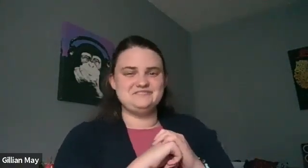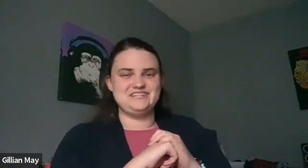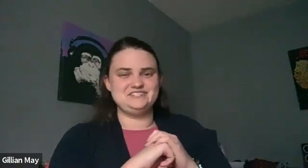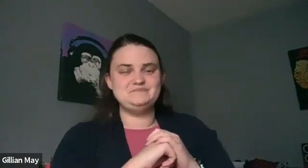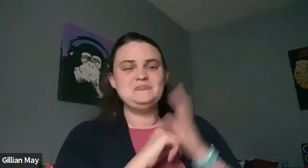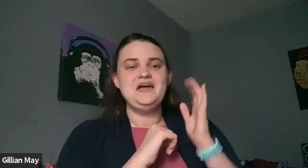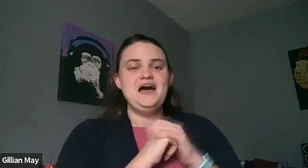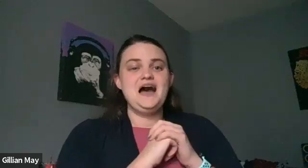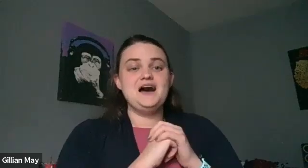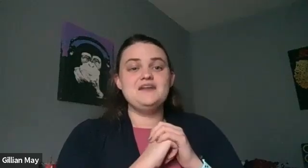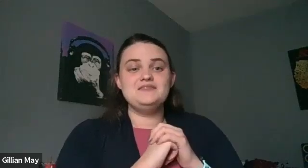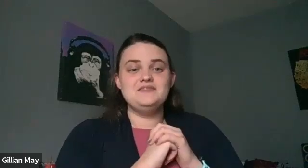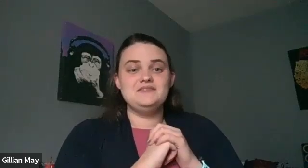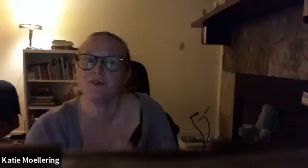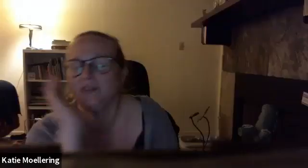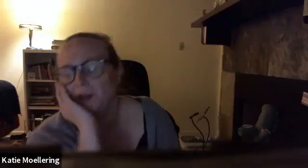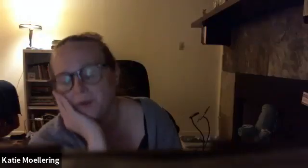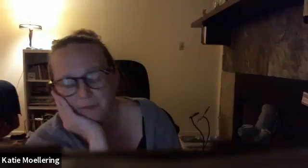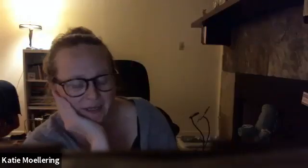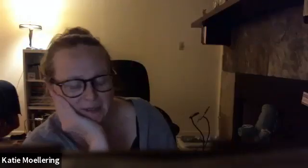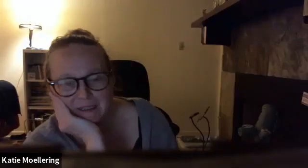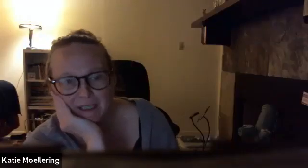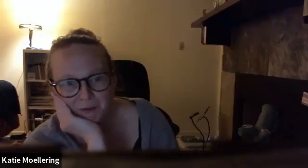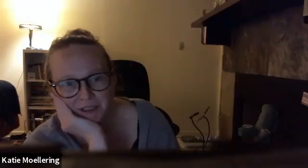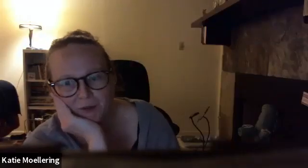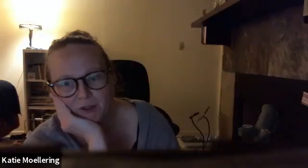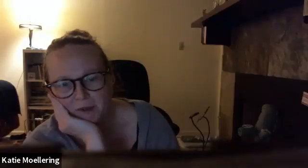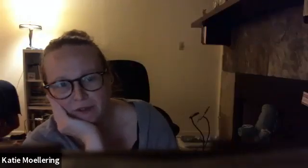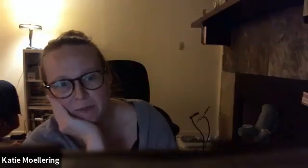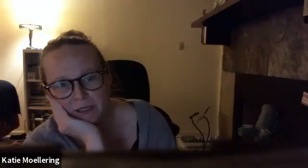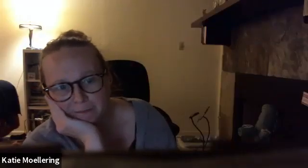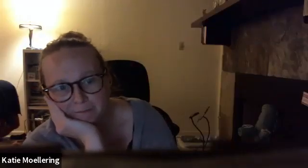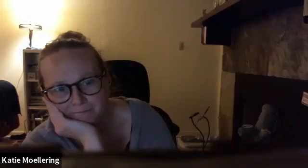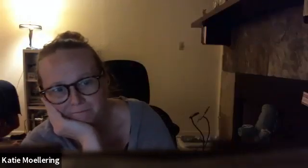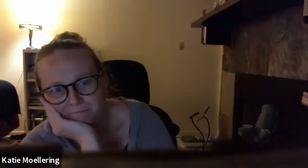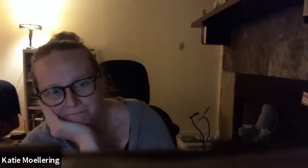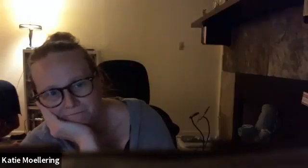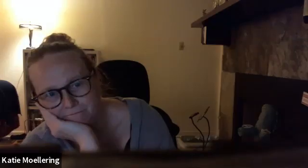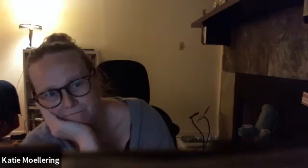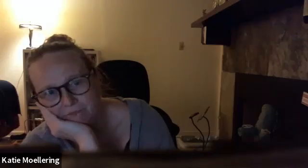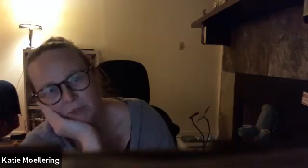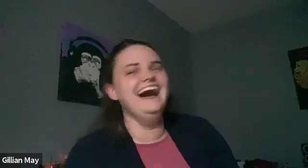conversation. My husband's gonna want to know ultimate frisbee. Oh my gosh. Do I have